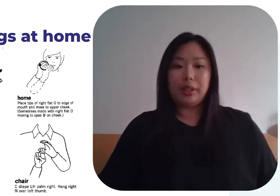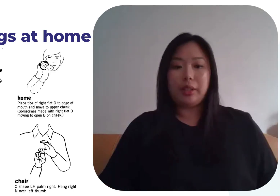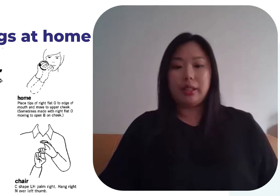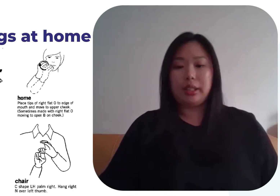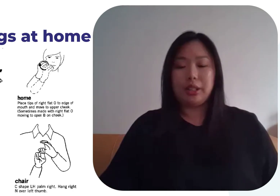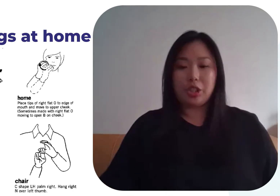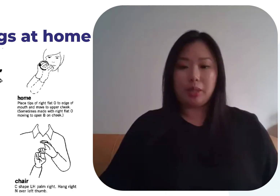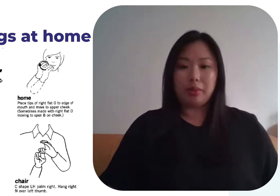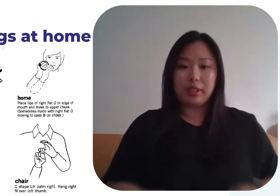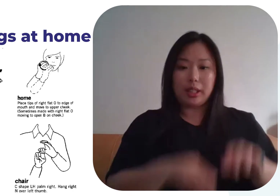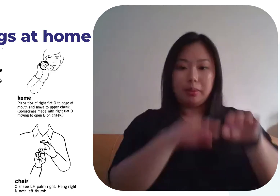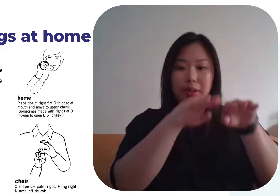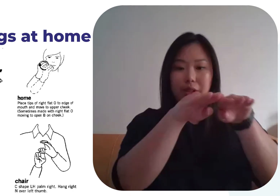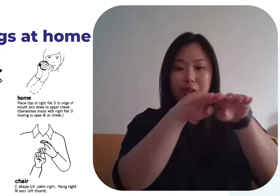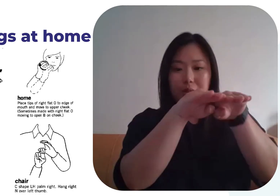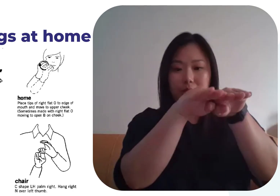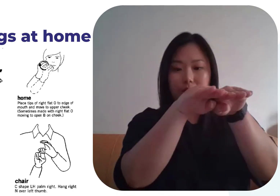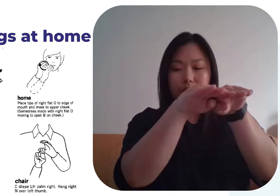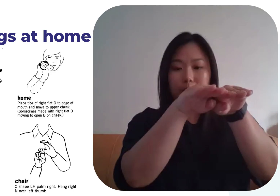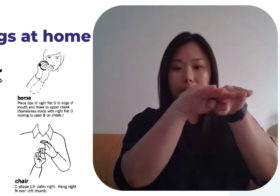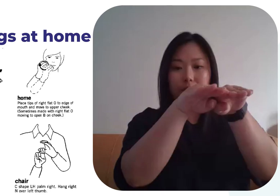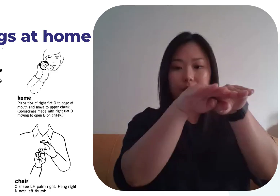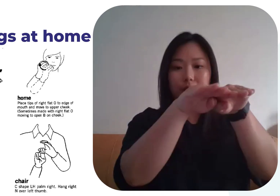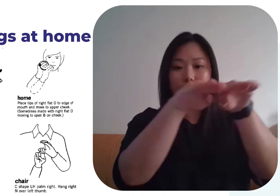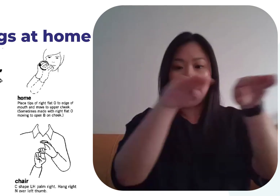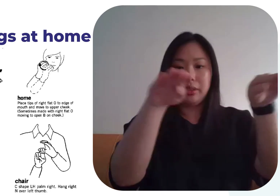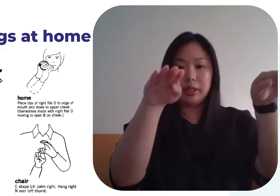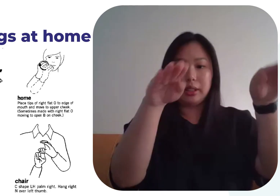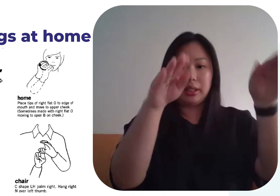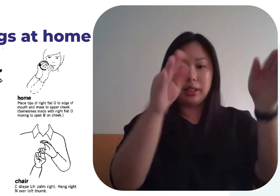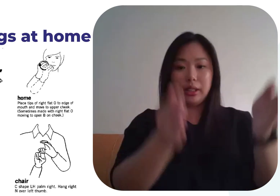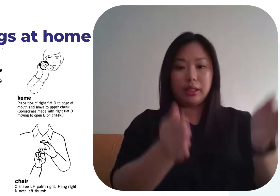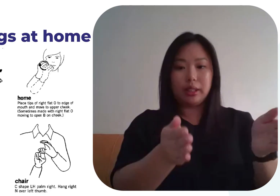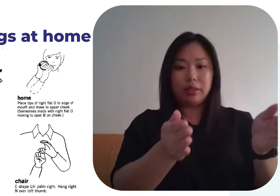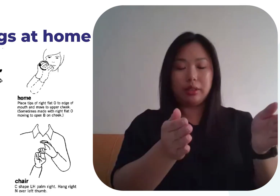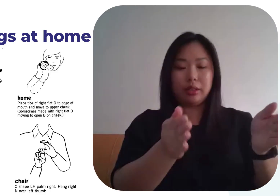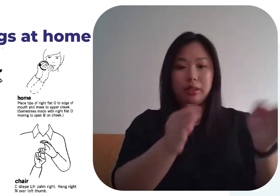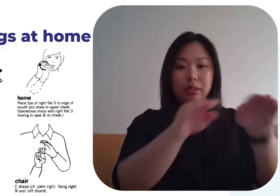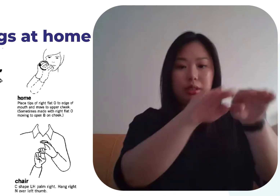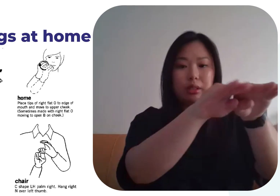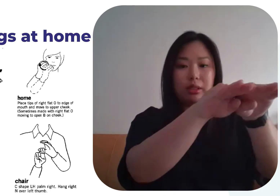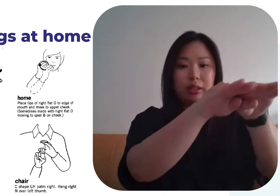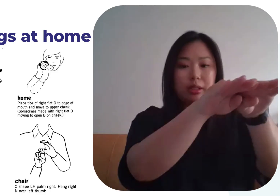Table, you outline the shape of a table. So you start up here, out, then down.